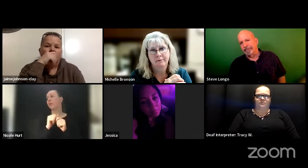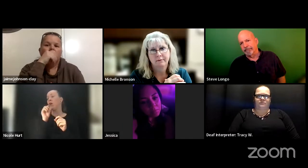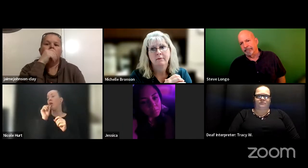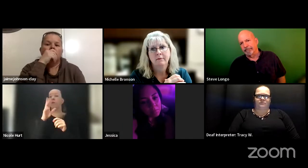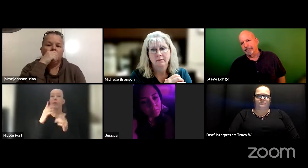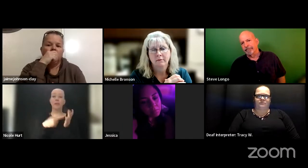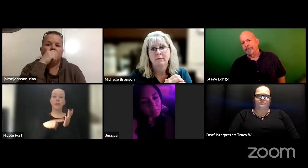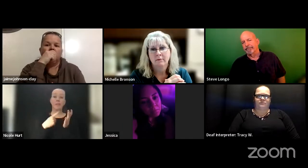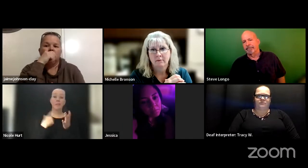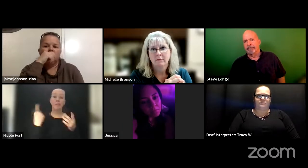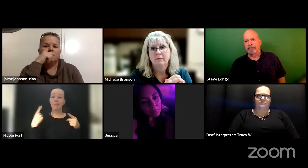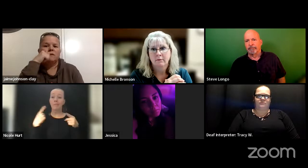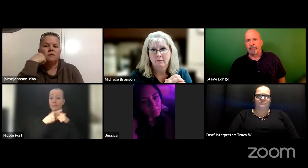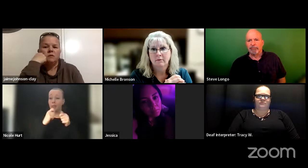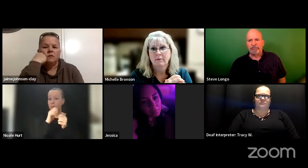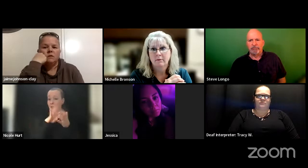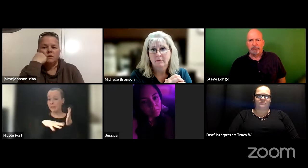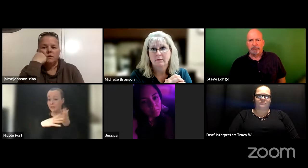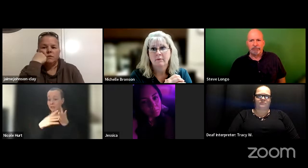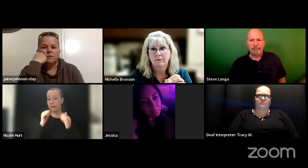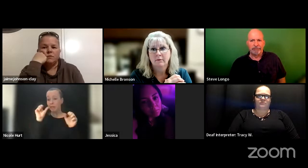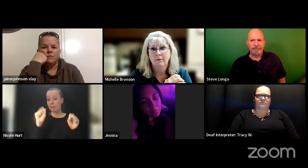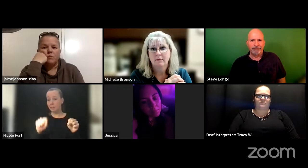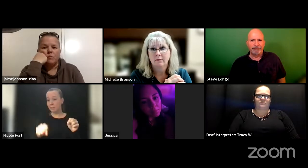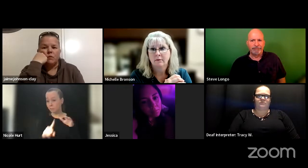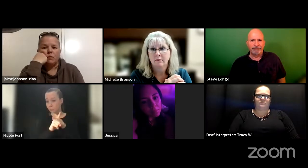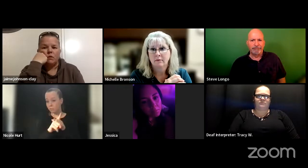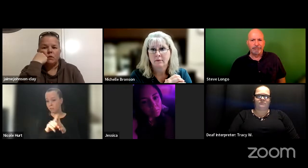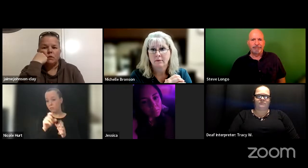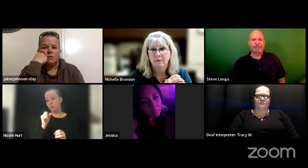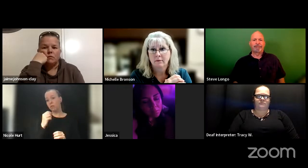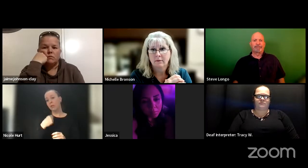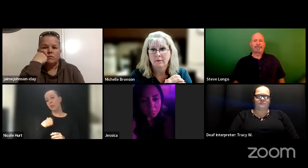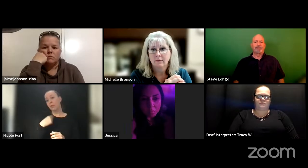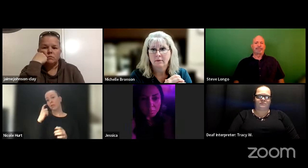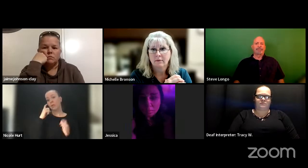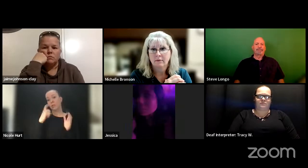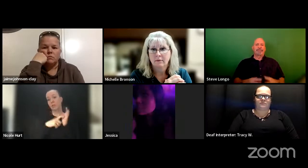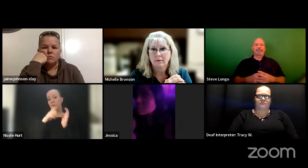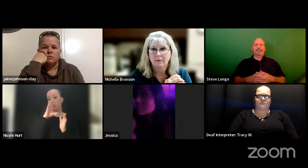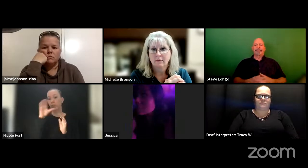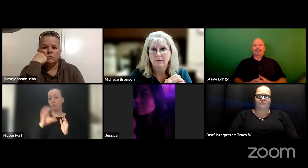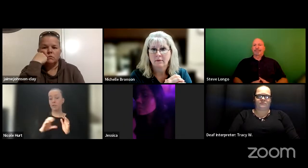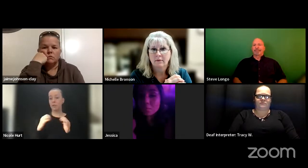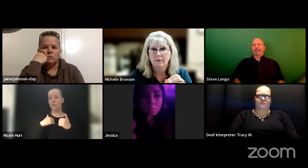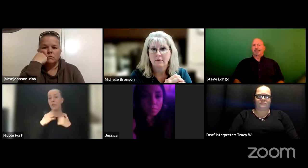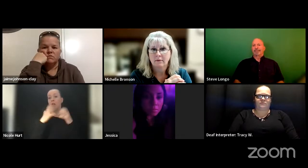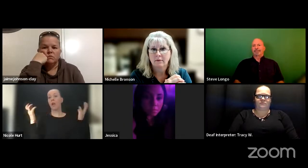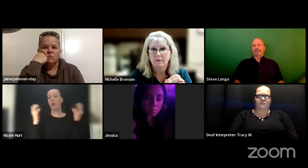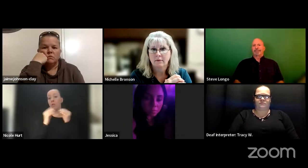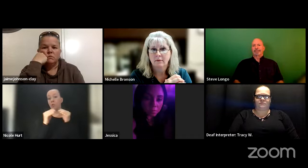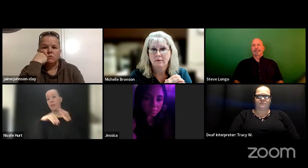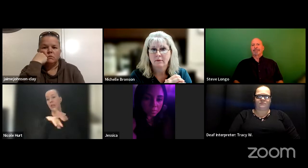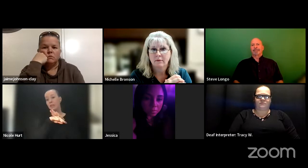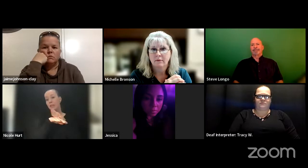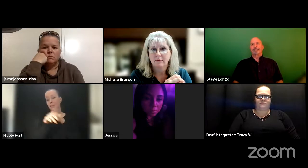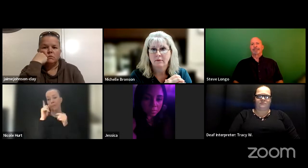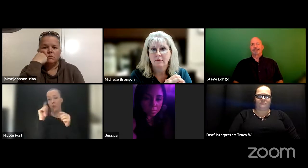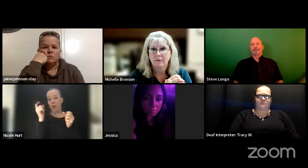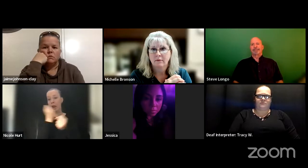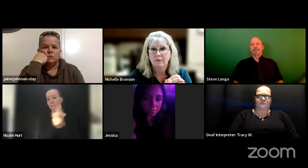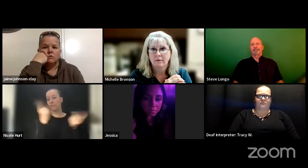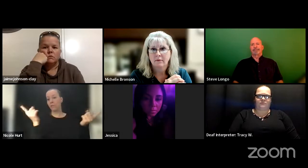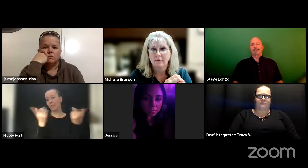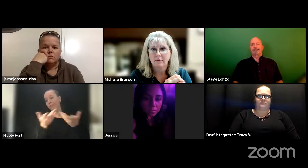ideal, considering, of course, that there is internet available. And so I know